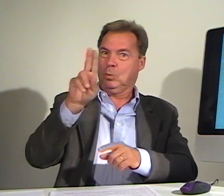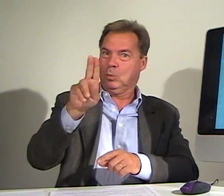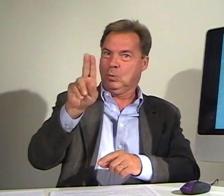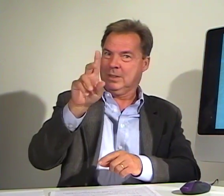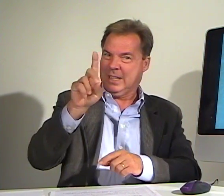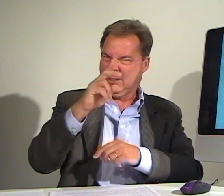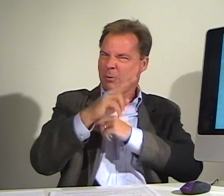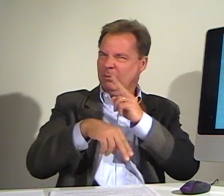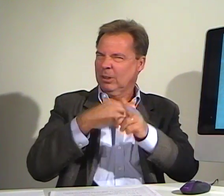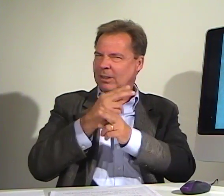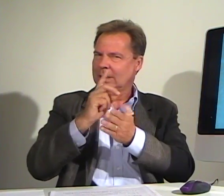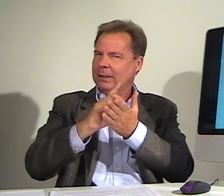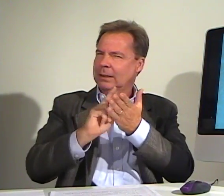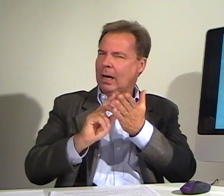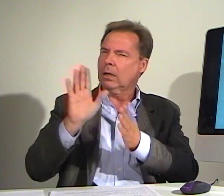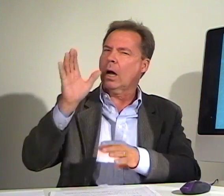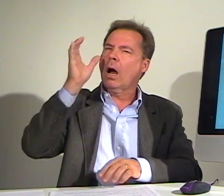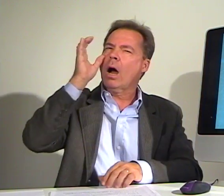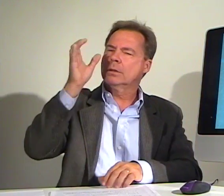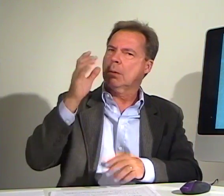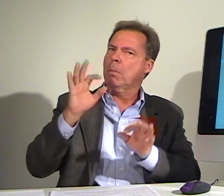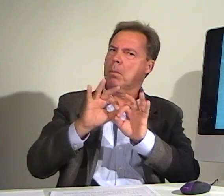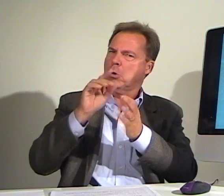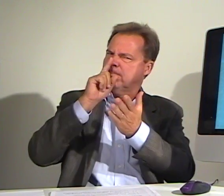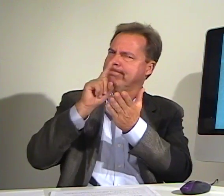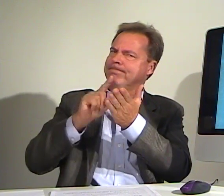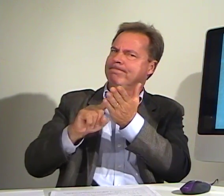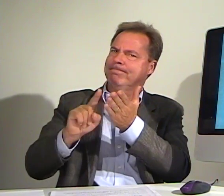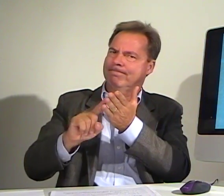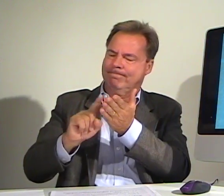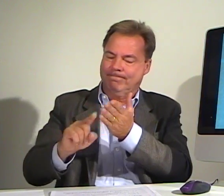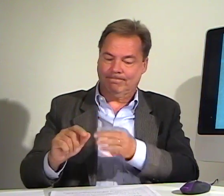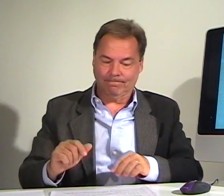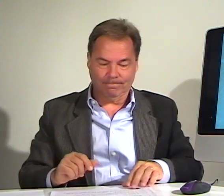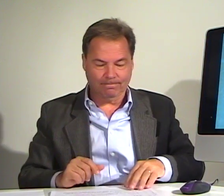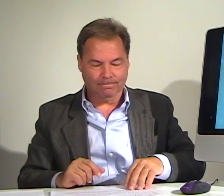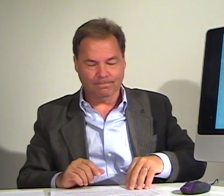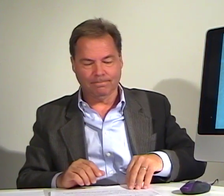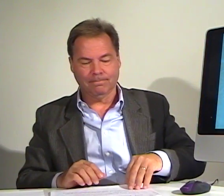Now let's turn back the discussion to the concept of universal design.